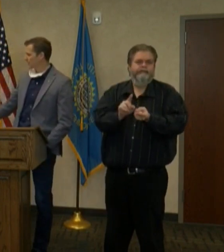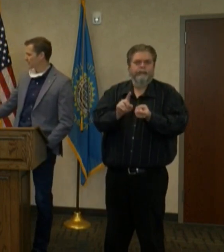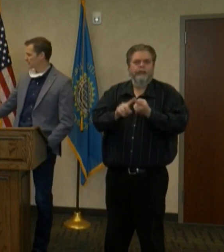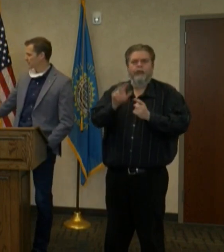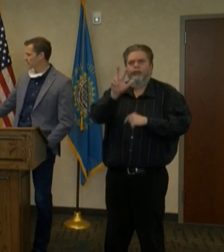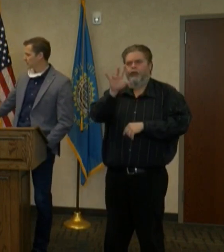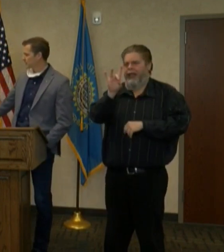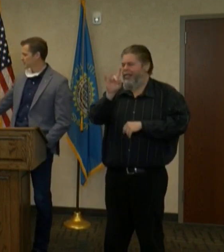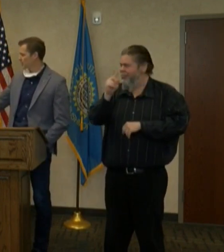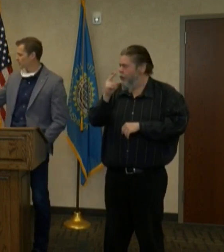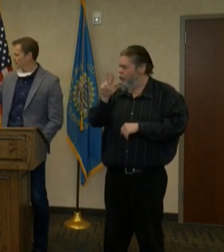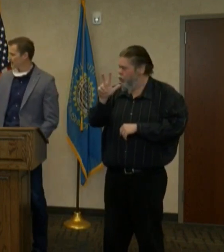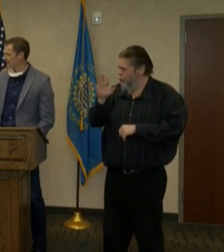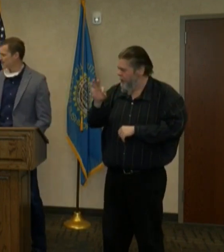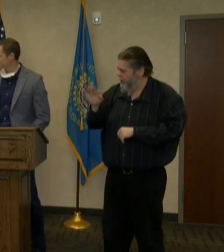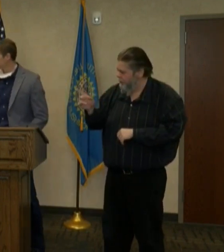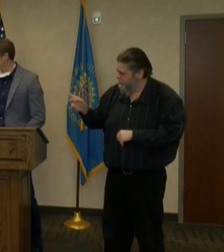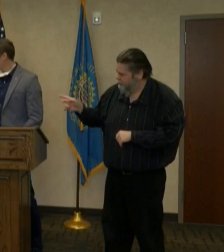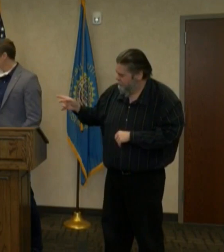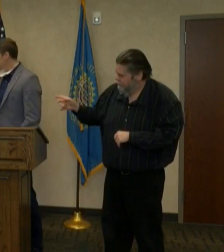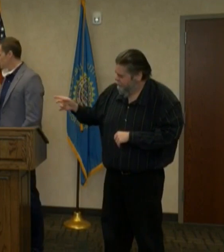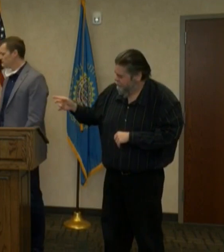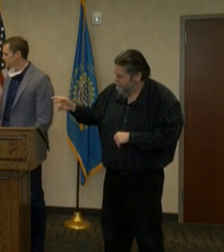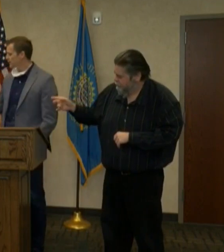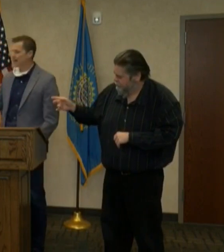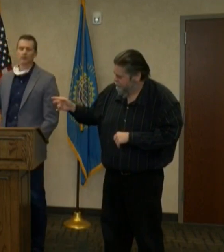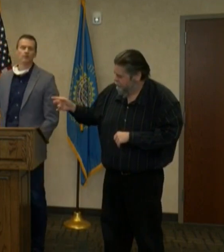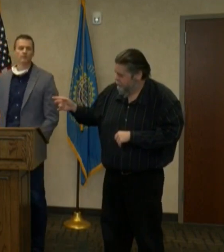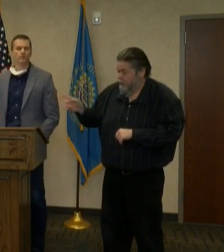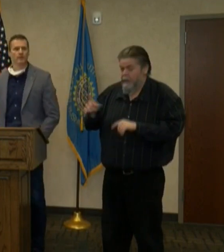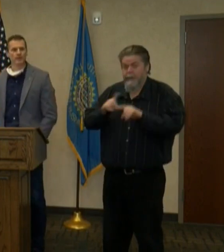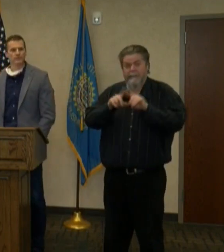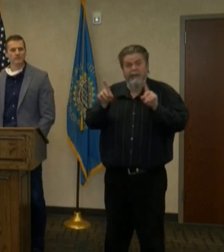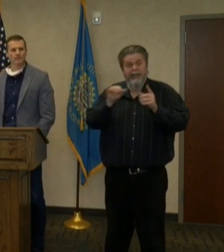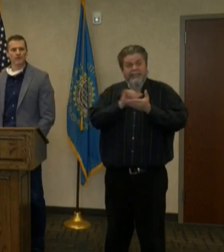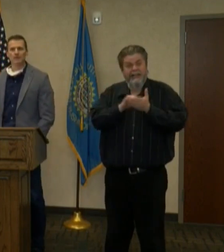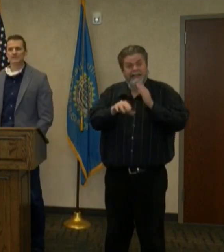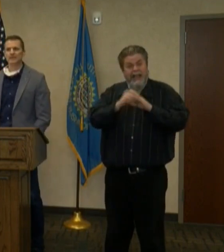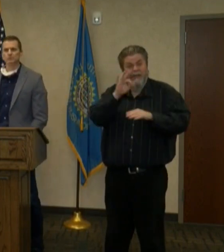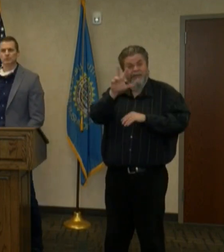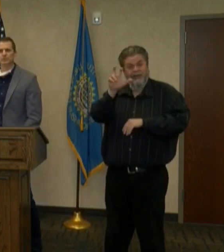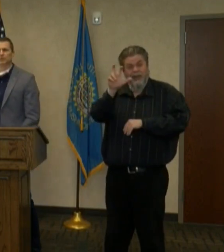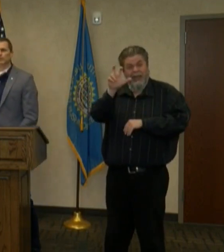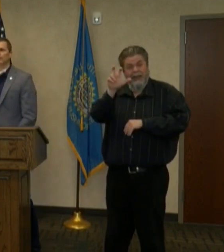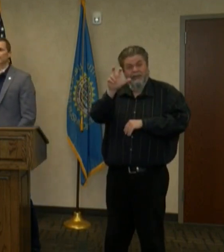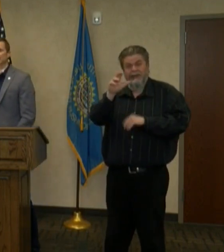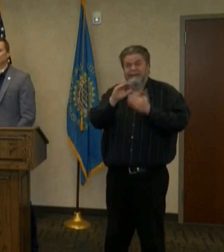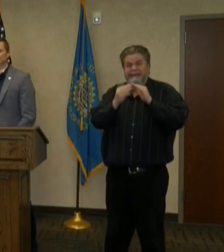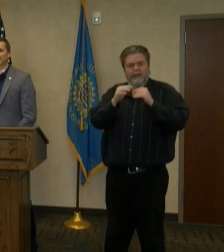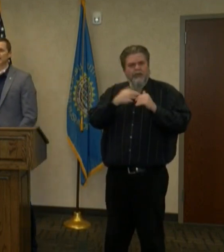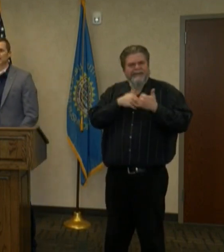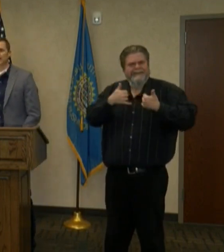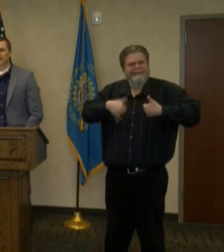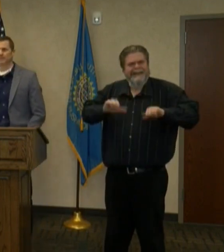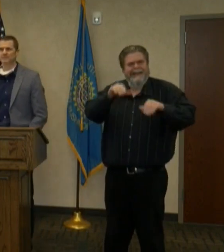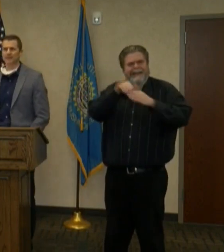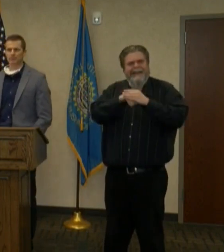39th right here. So still, out of 300 and some MSAs, we're still around the